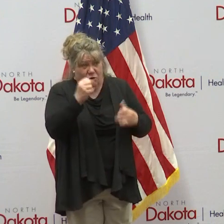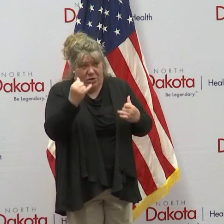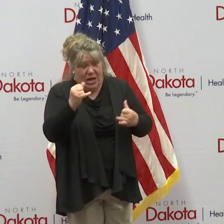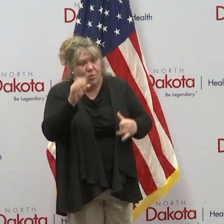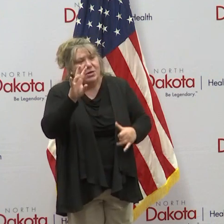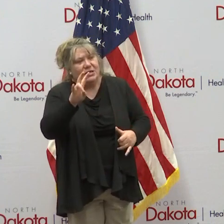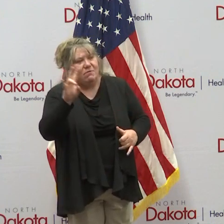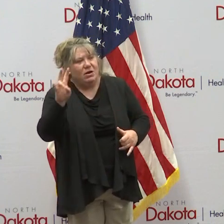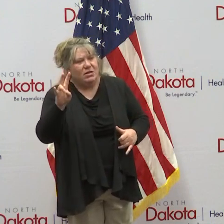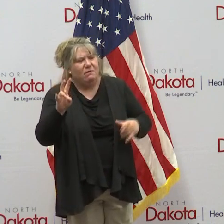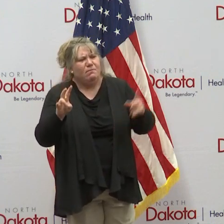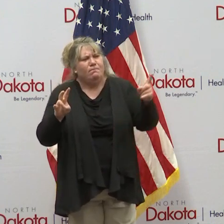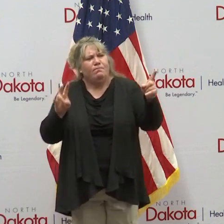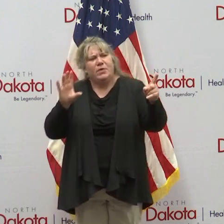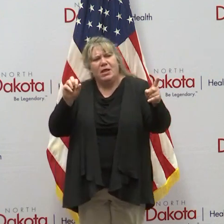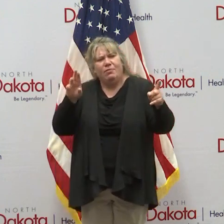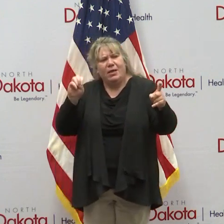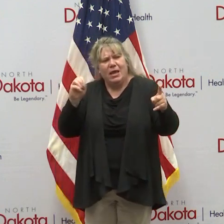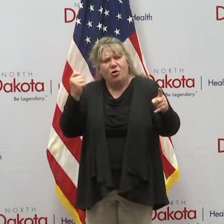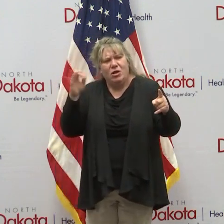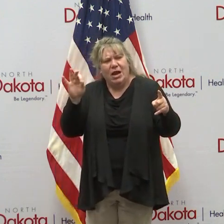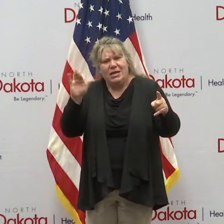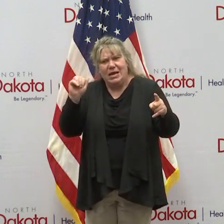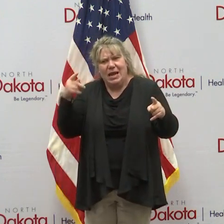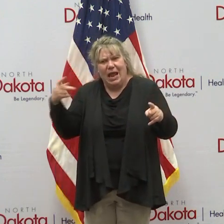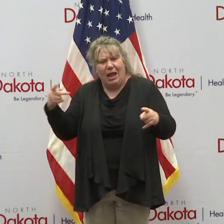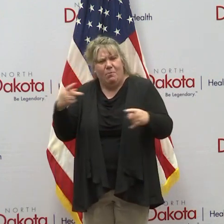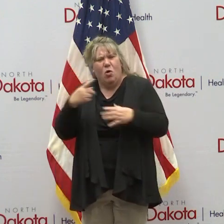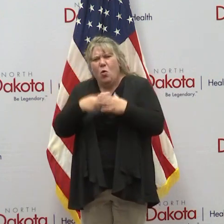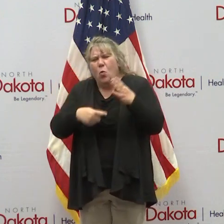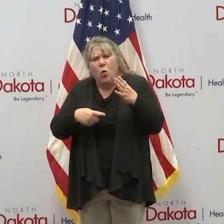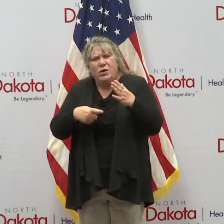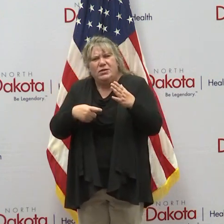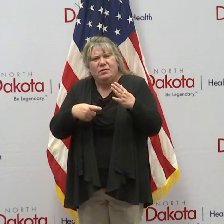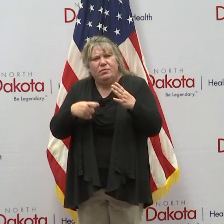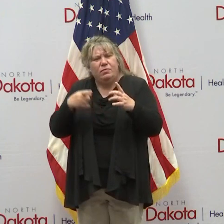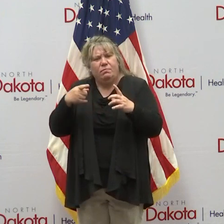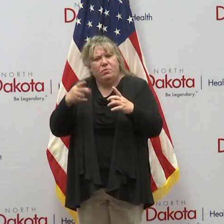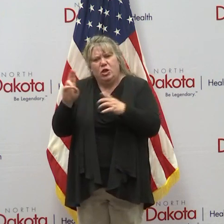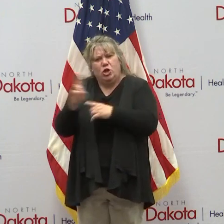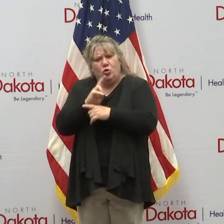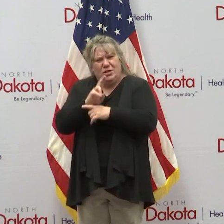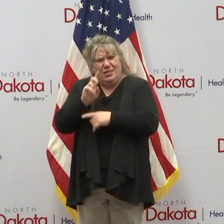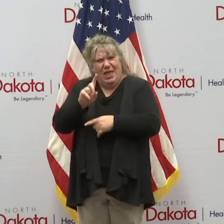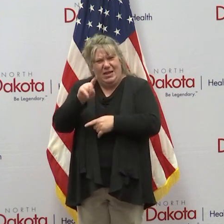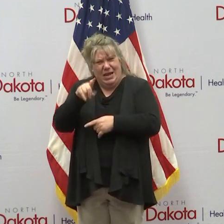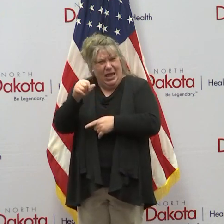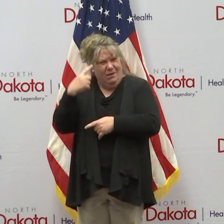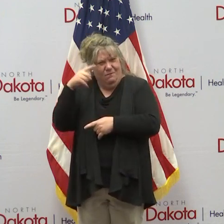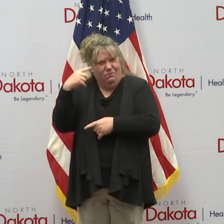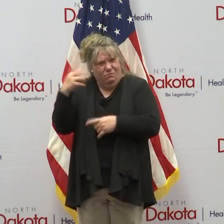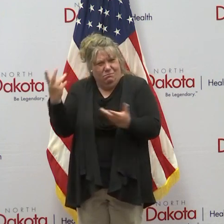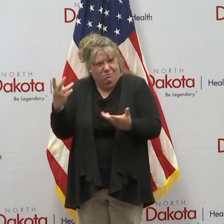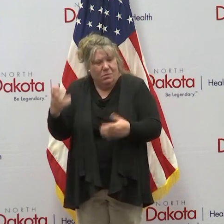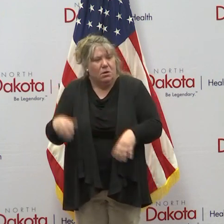The Care19 app, what are the plans for using that tracing data? Has that been put to use yet?